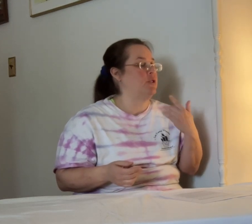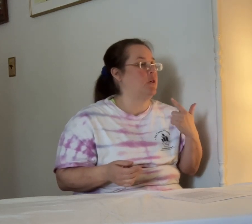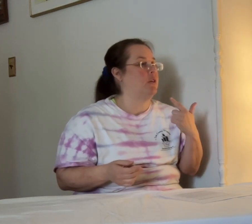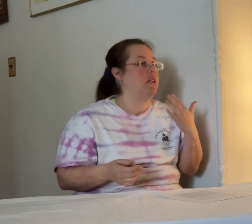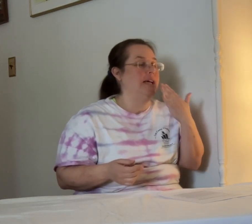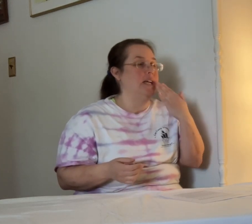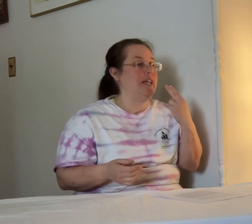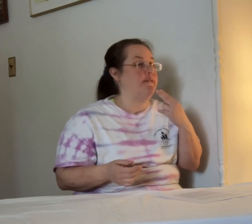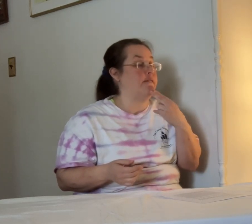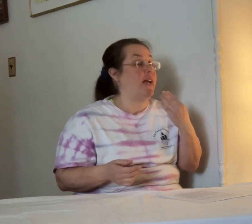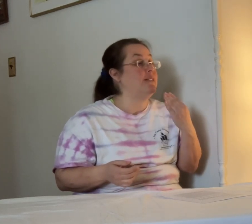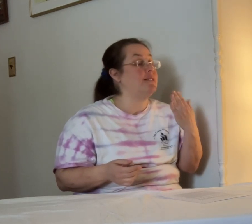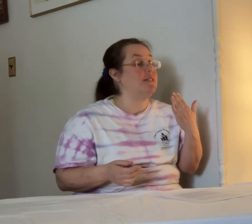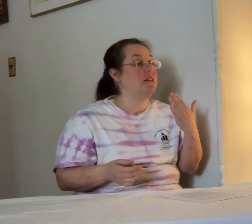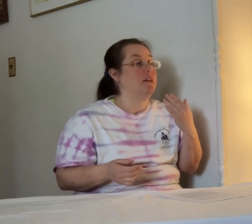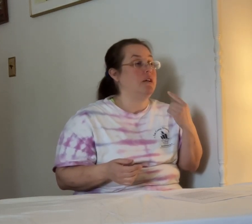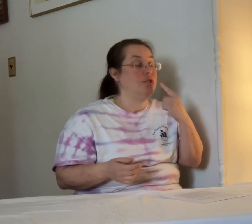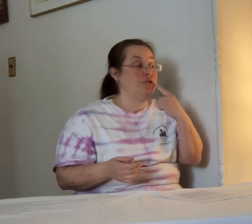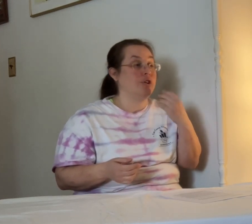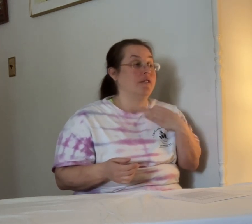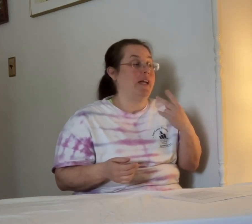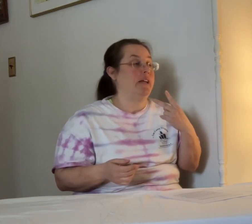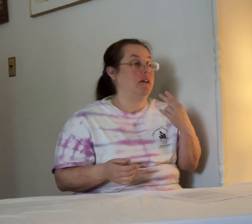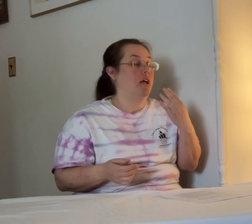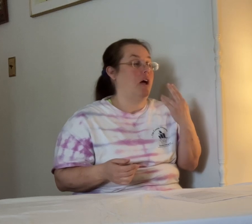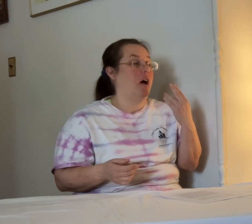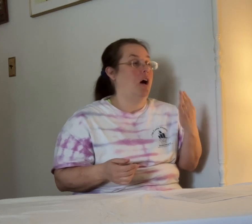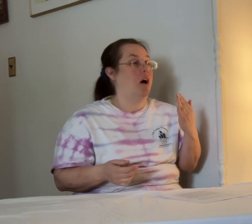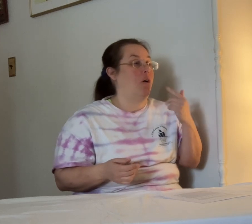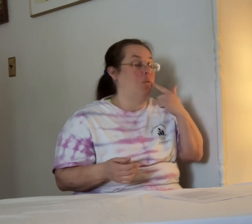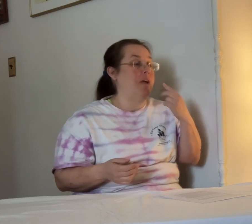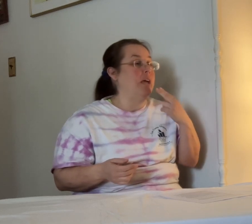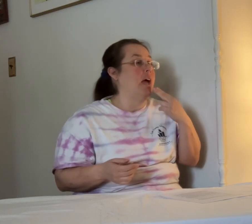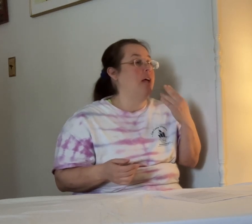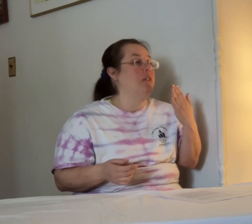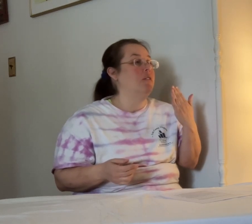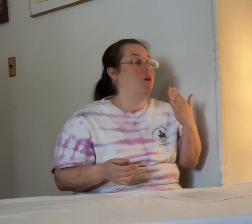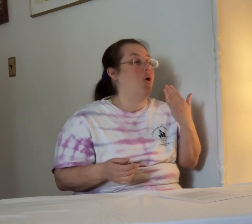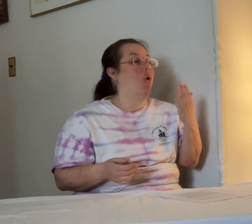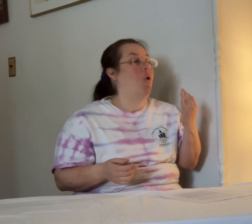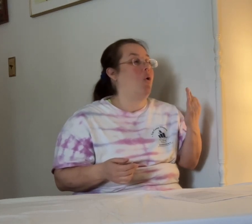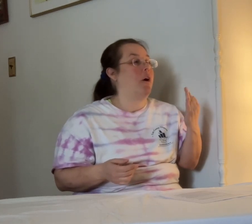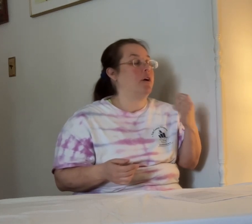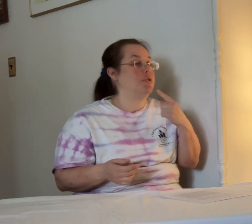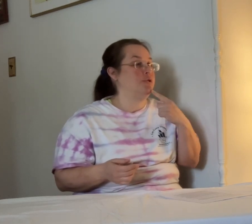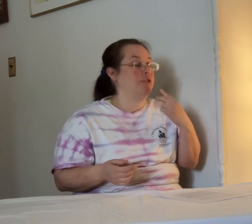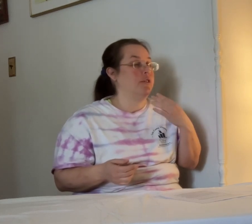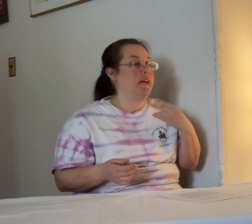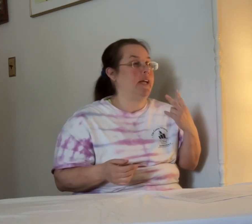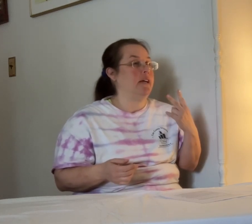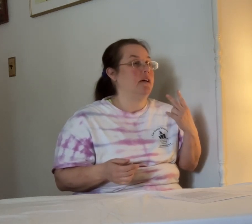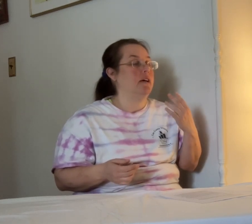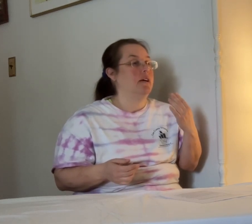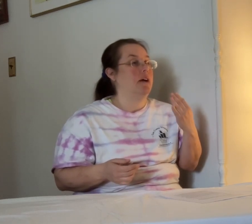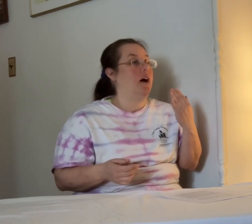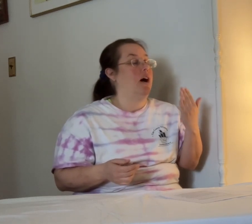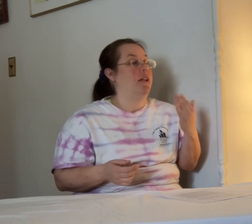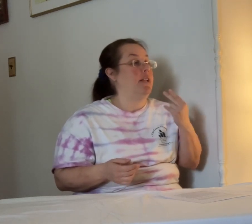special event during a weekend or during a